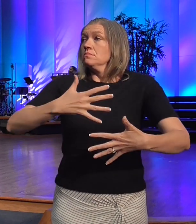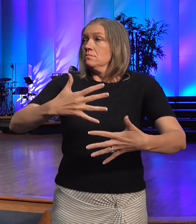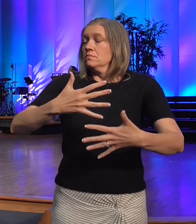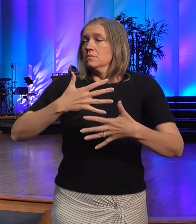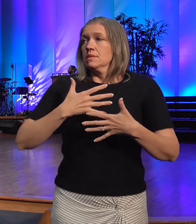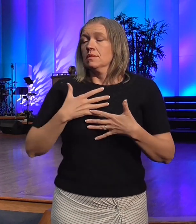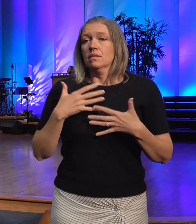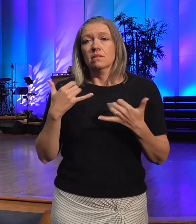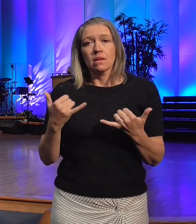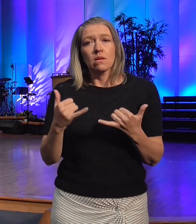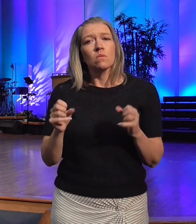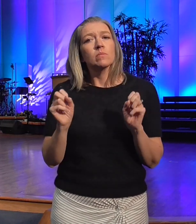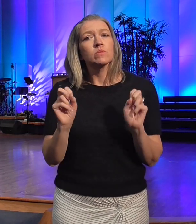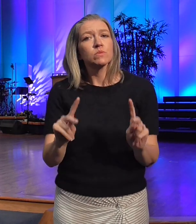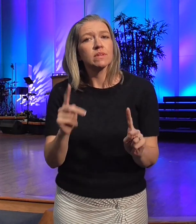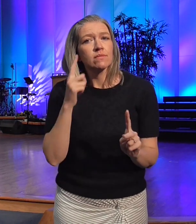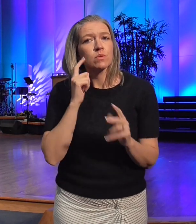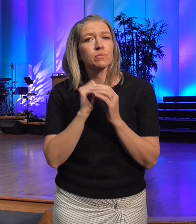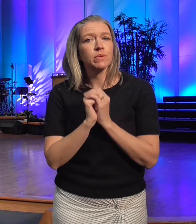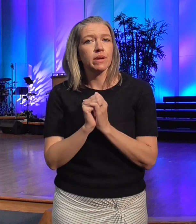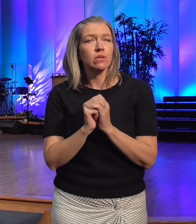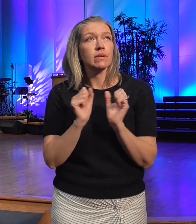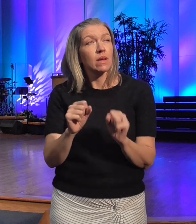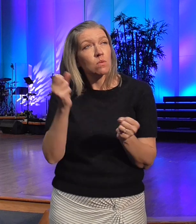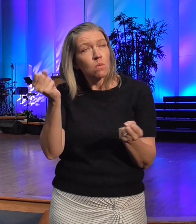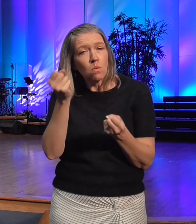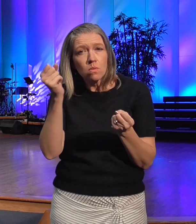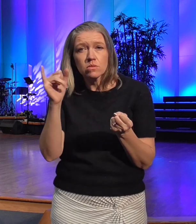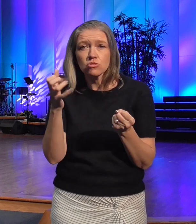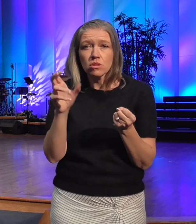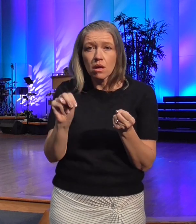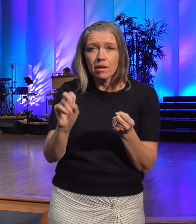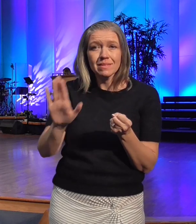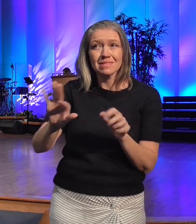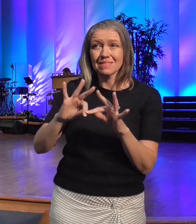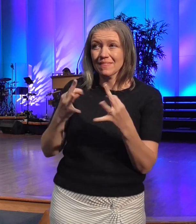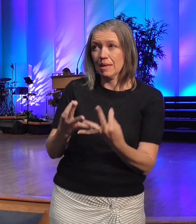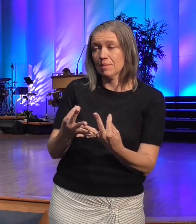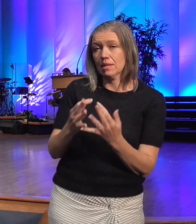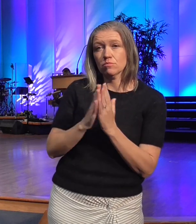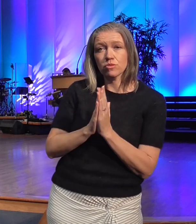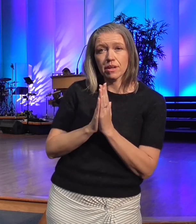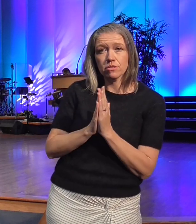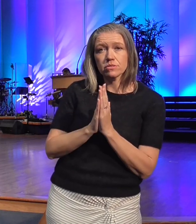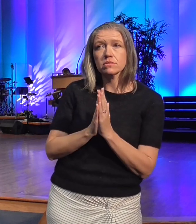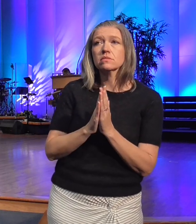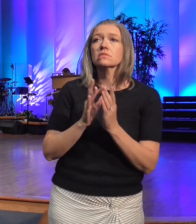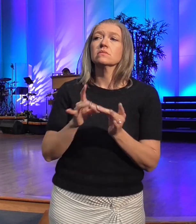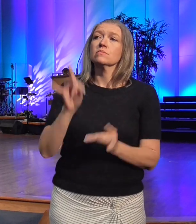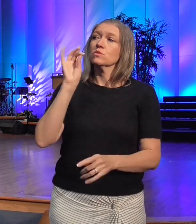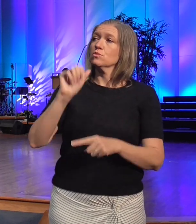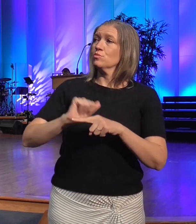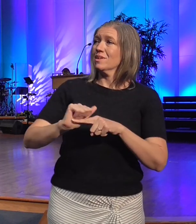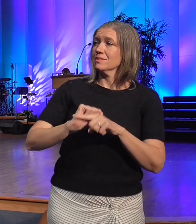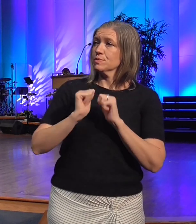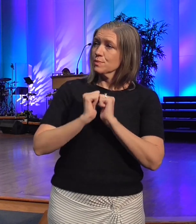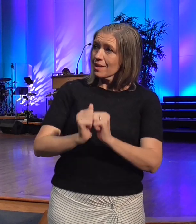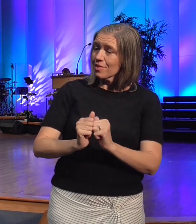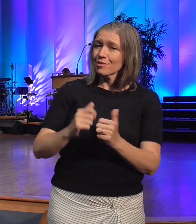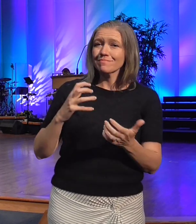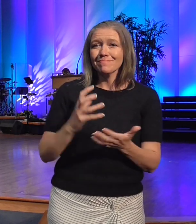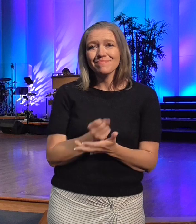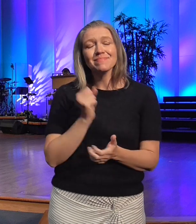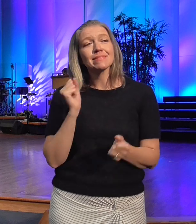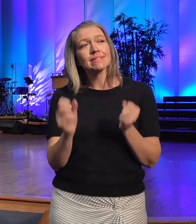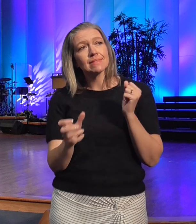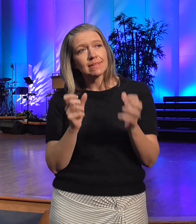So we may want to keep John and his family in our prayers, and as we do our spiritual practice together today, we get a chance to sing, we